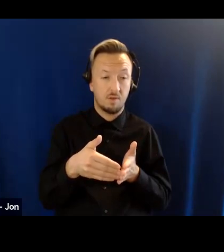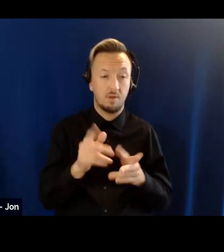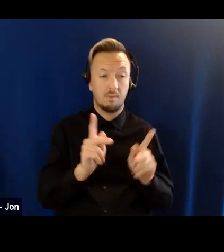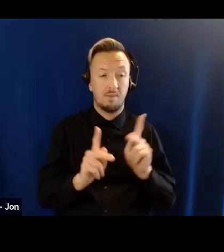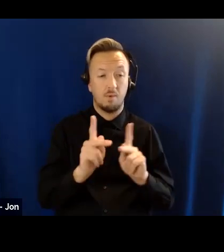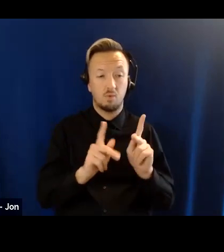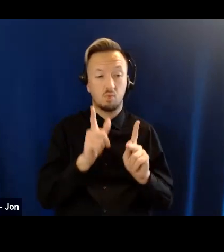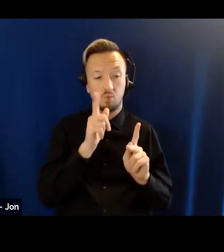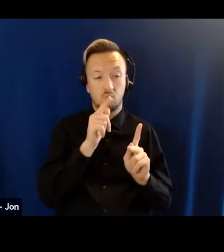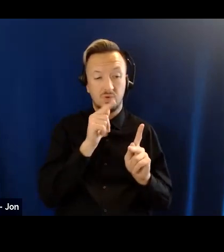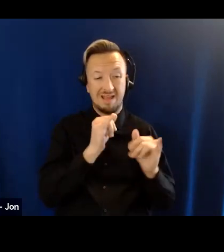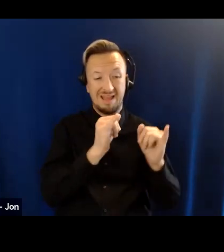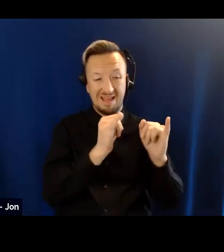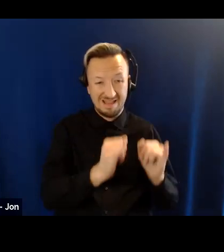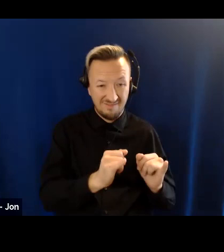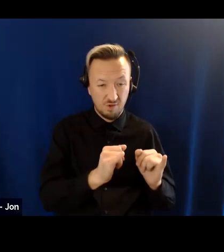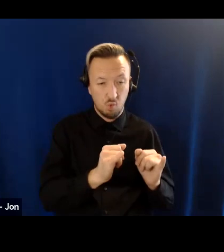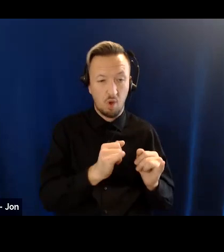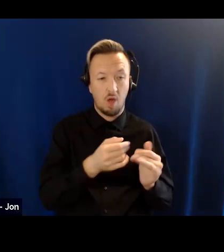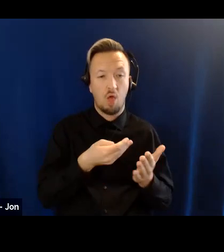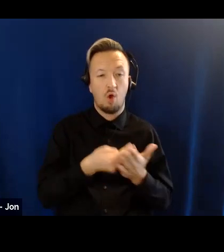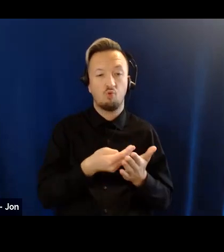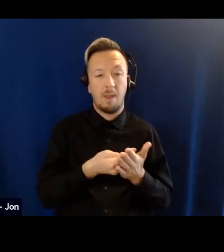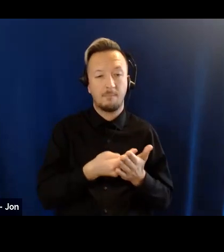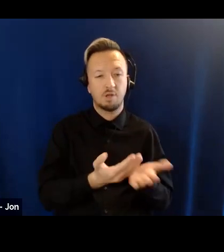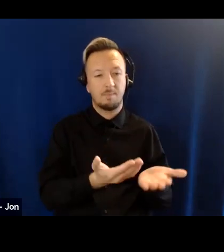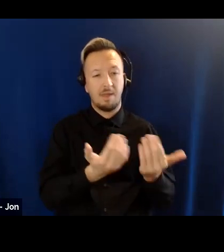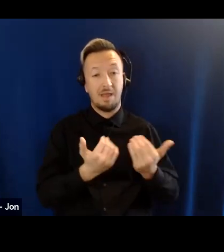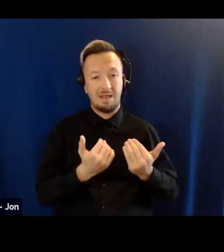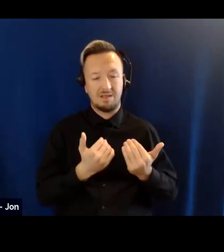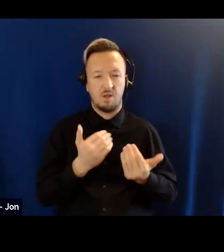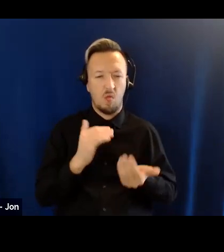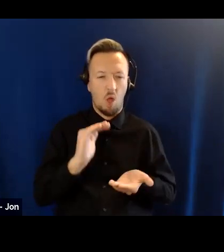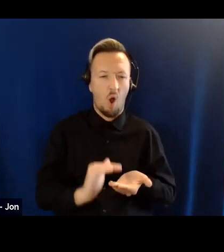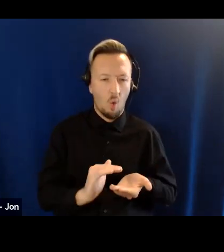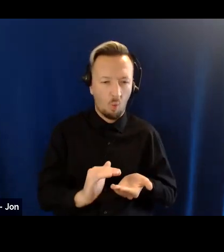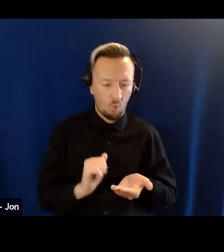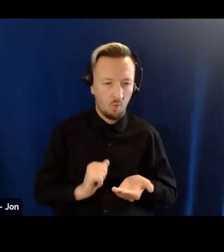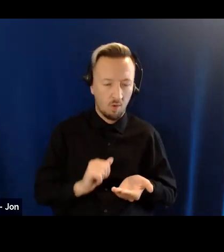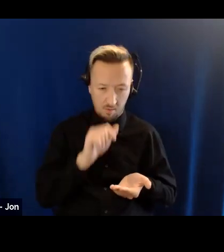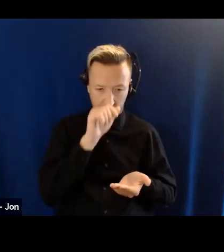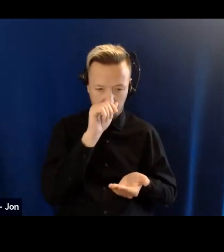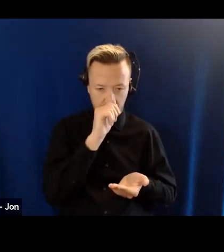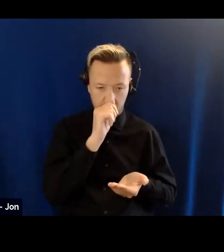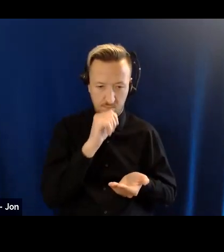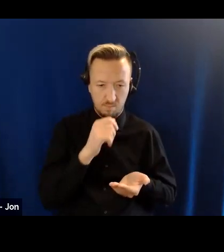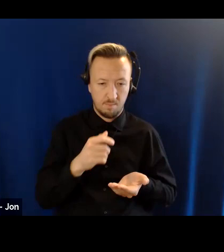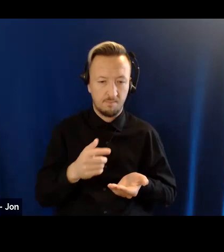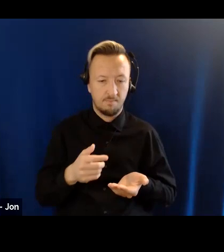individual reimbursement rates are not as high. And so,